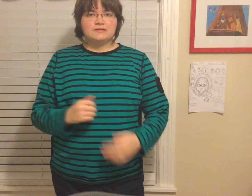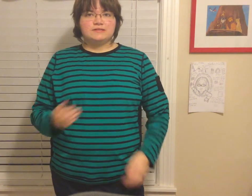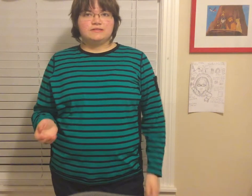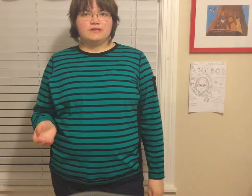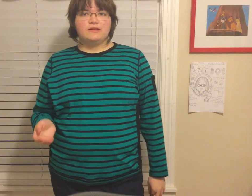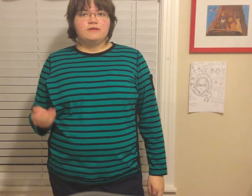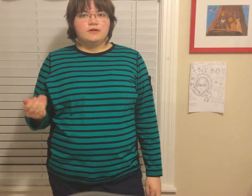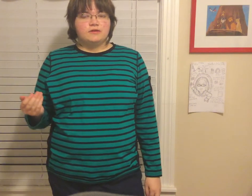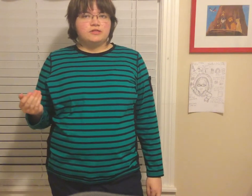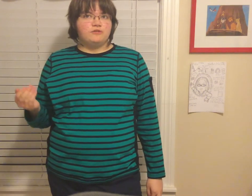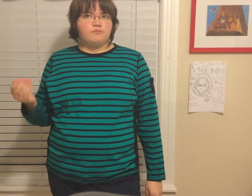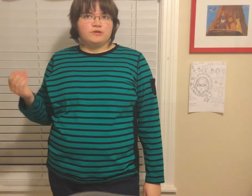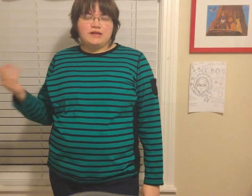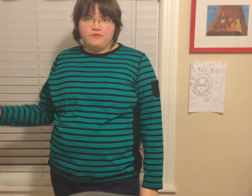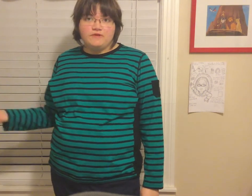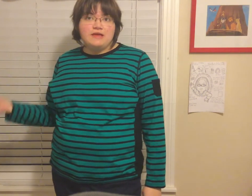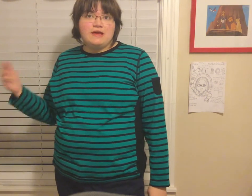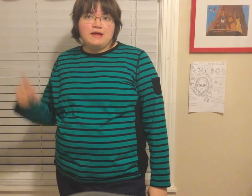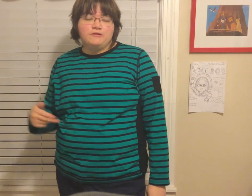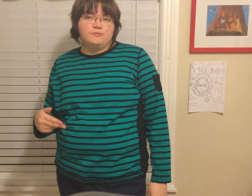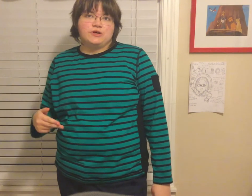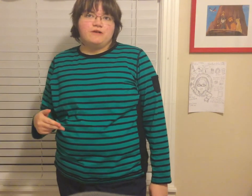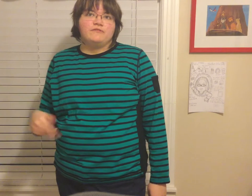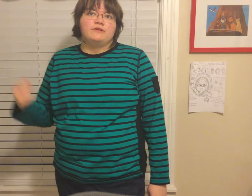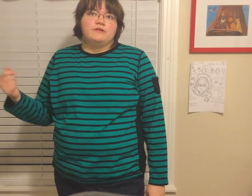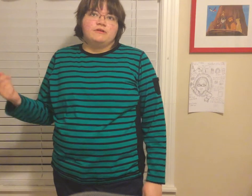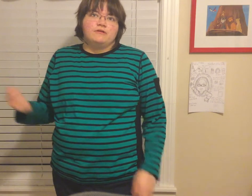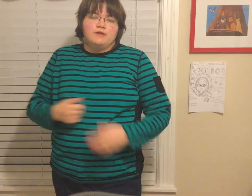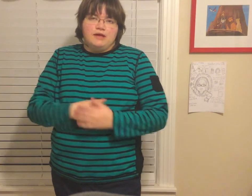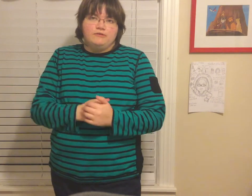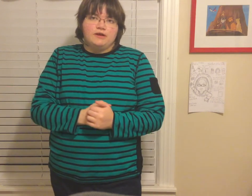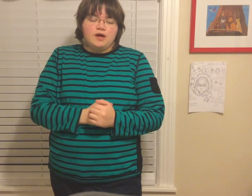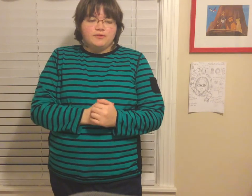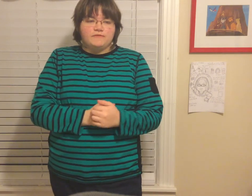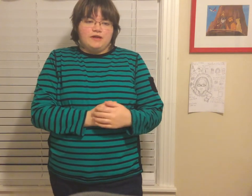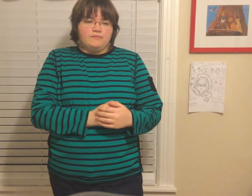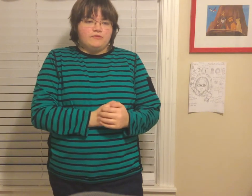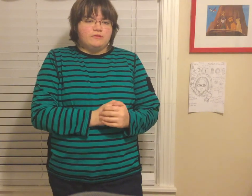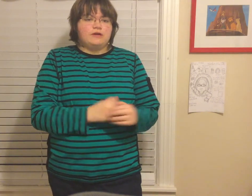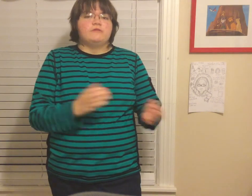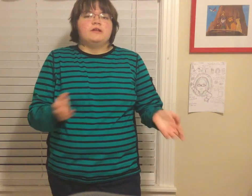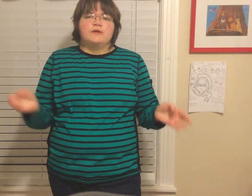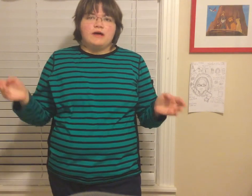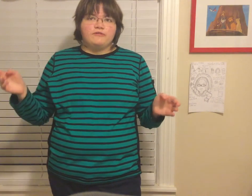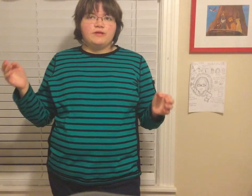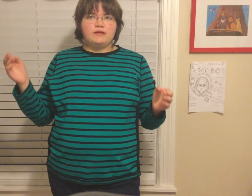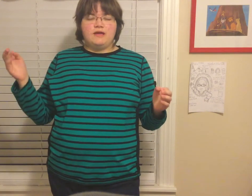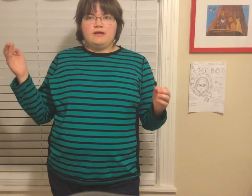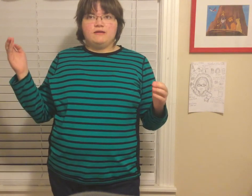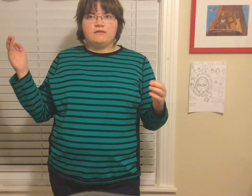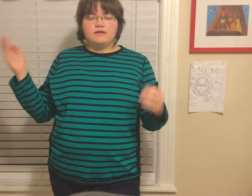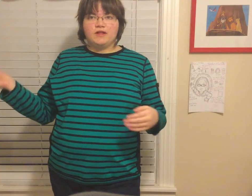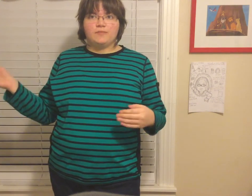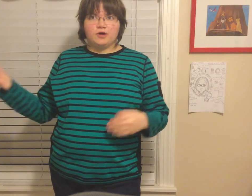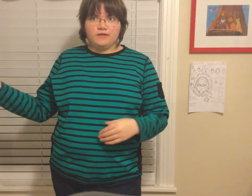Since then, she's worked at both EA and Ubisoft and created a couple different games, not created, but has been a developer on